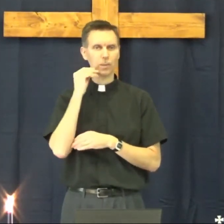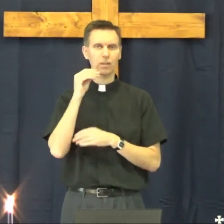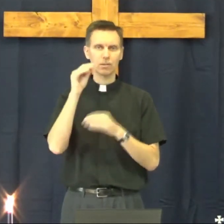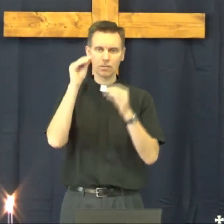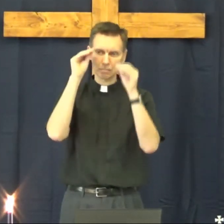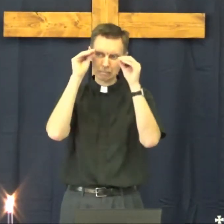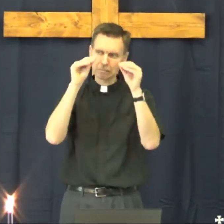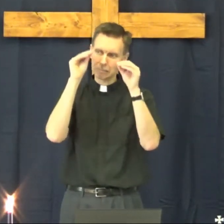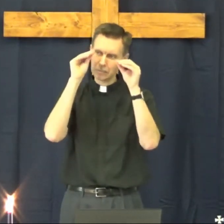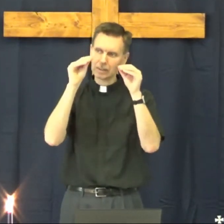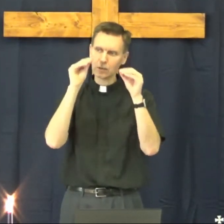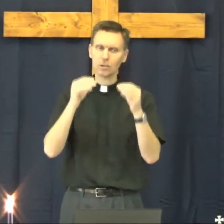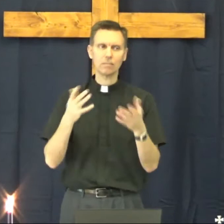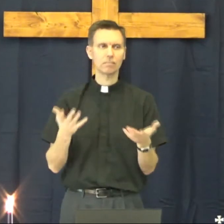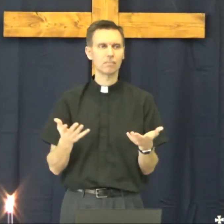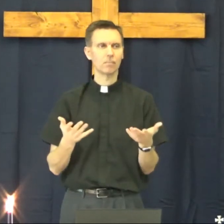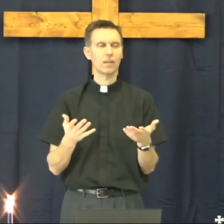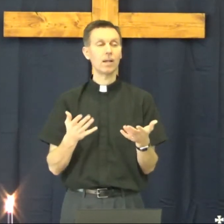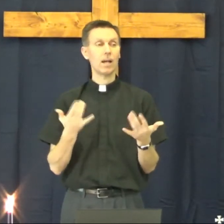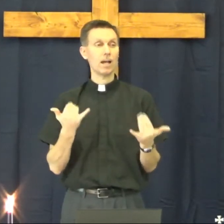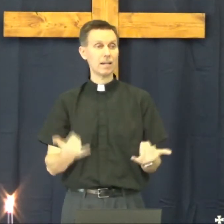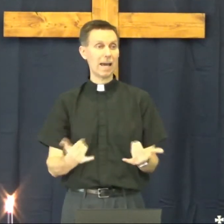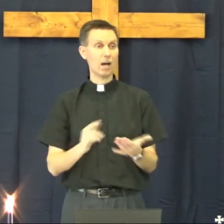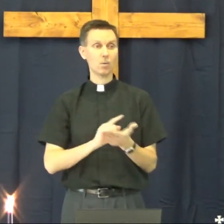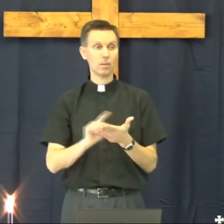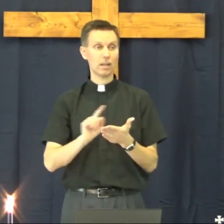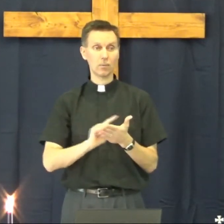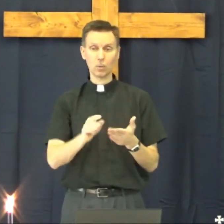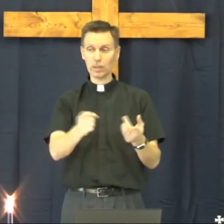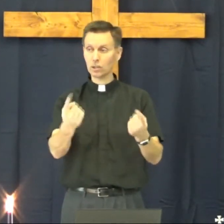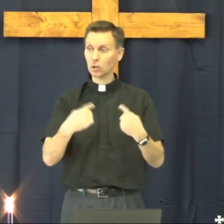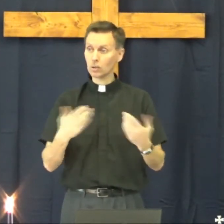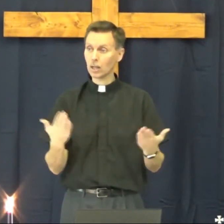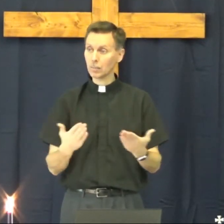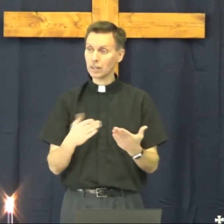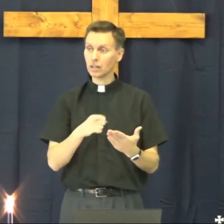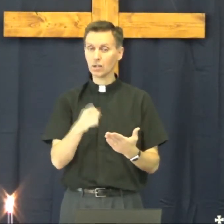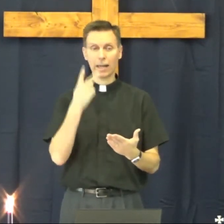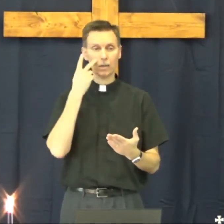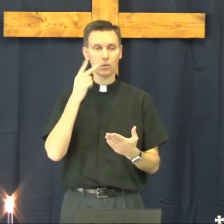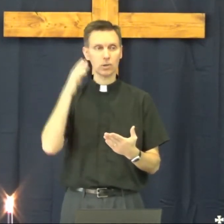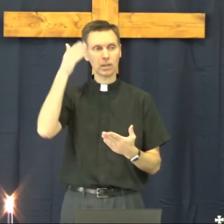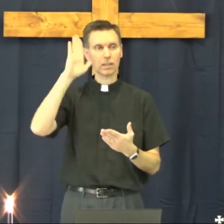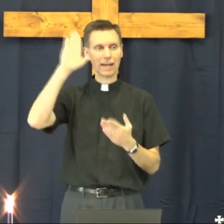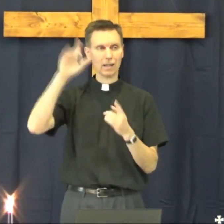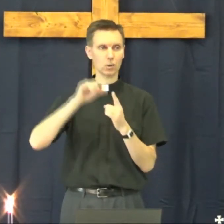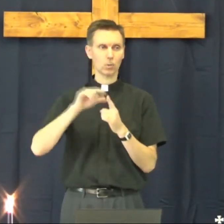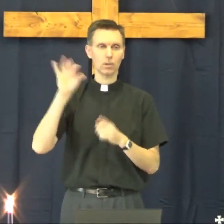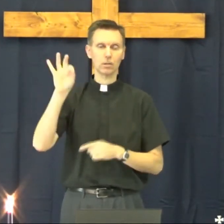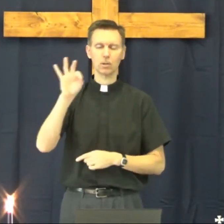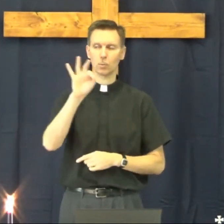experienced teaching. And now, every week, you come here and you see God's word